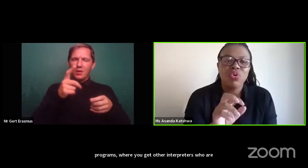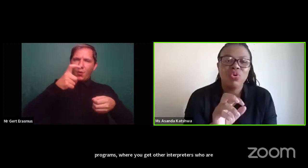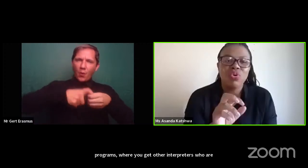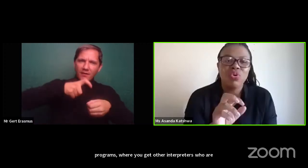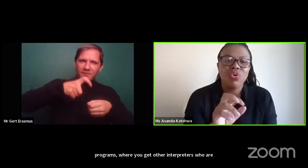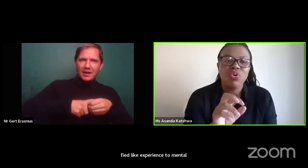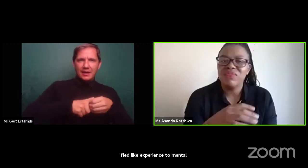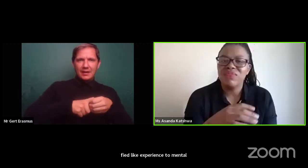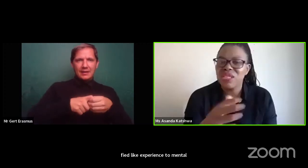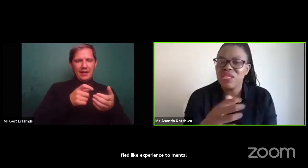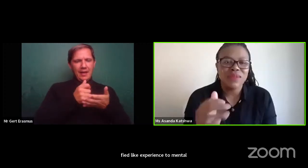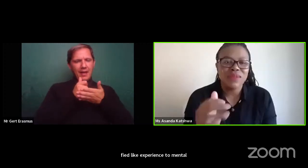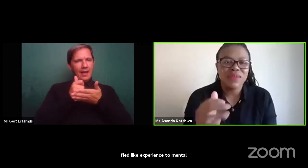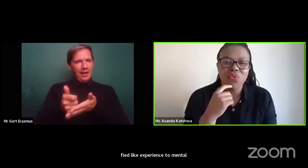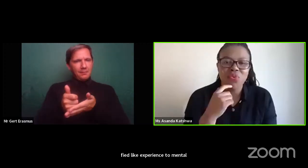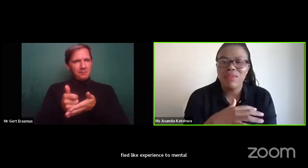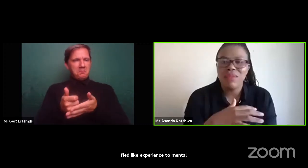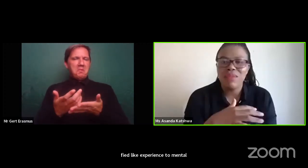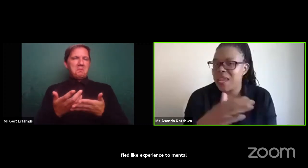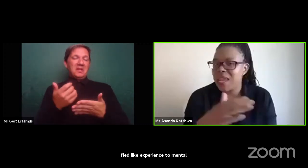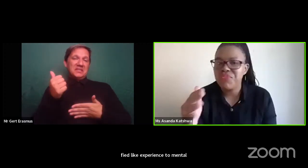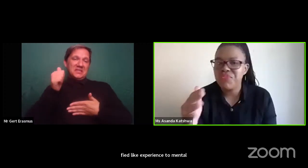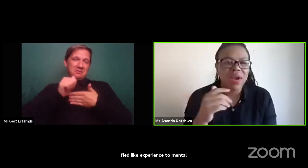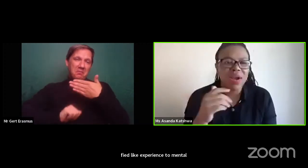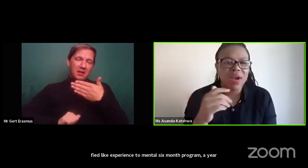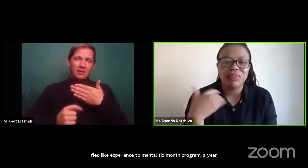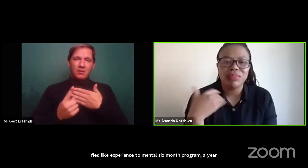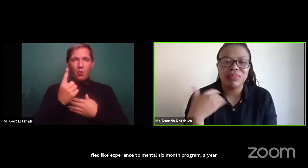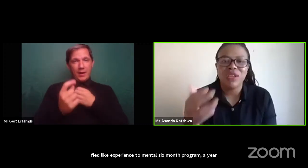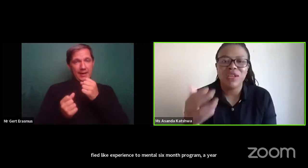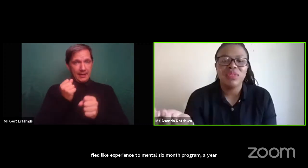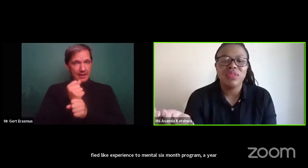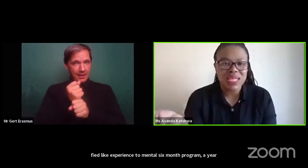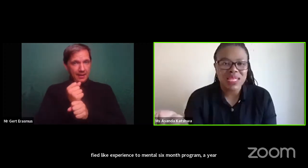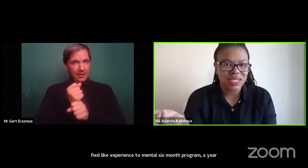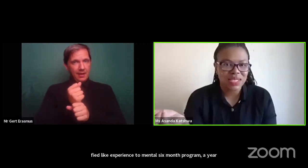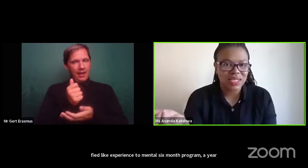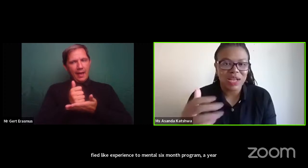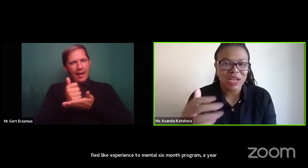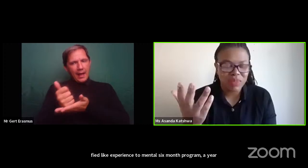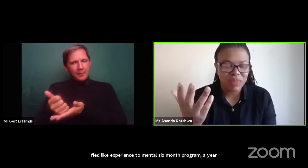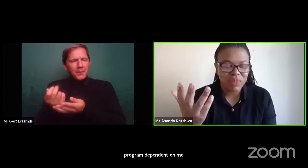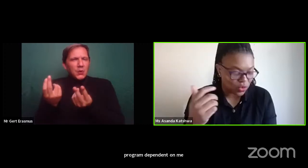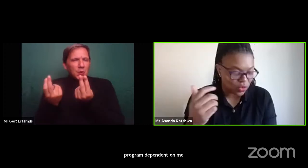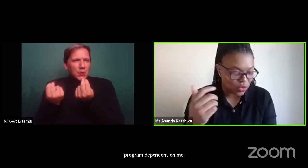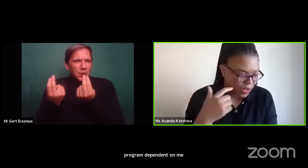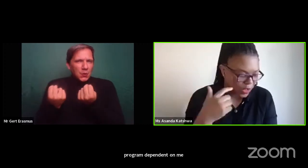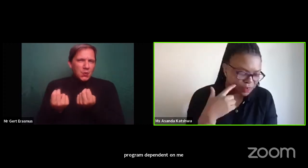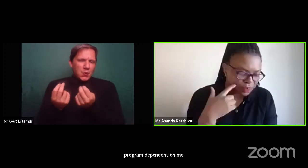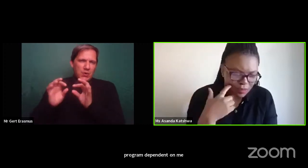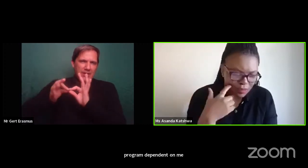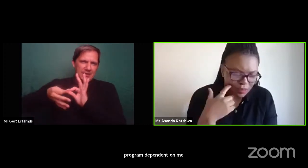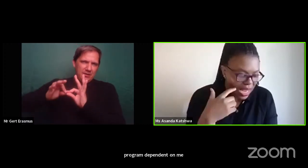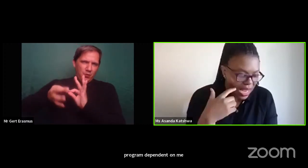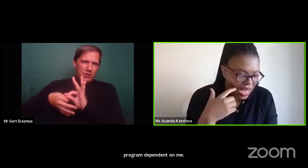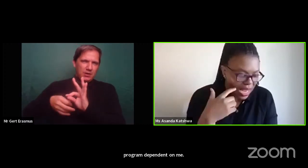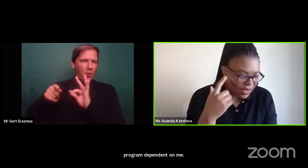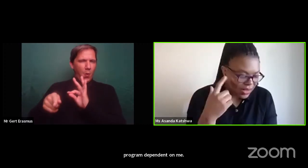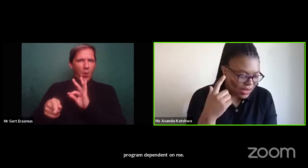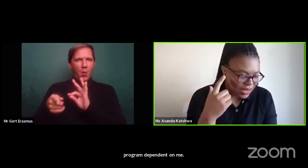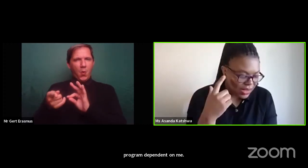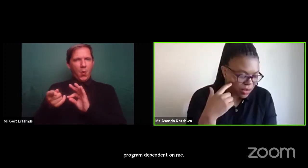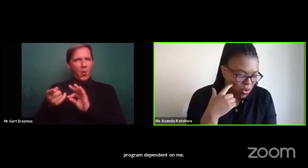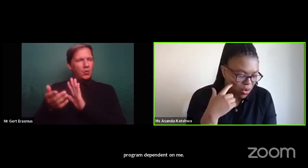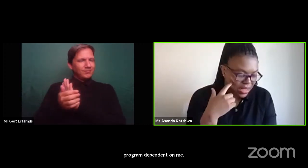mentor 6 months program, a year program, depending on the need. That could be a solution. And the